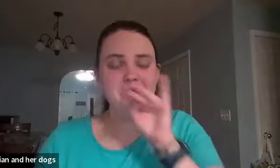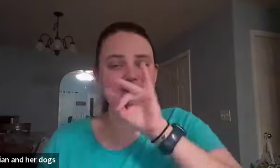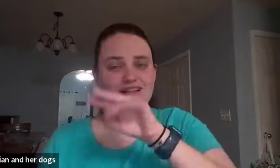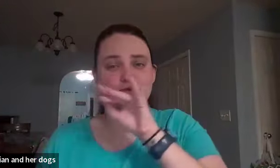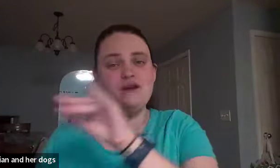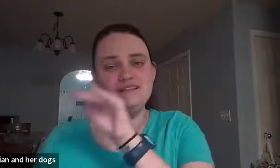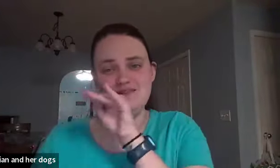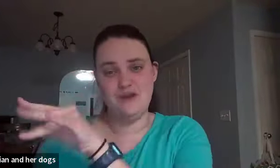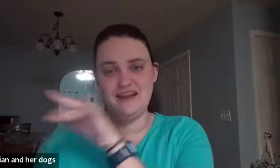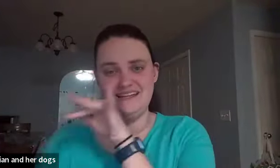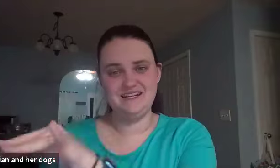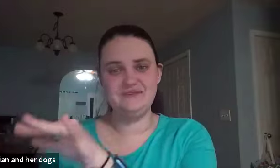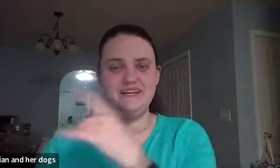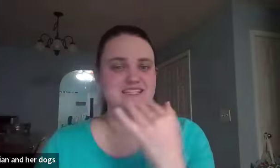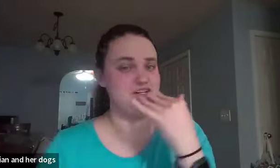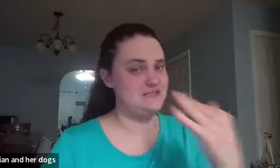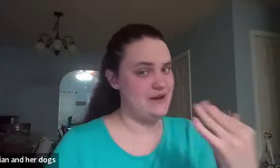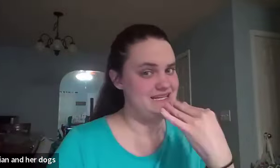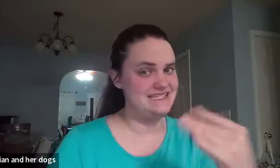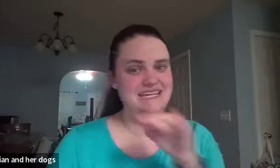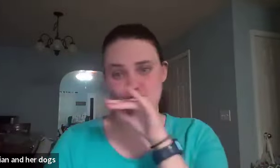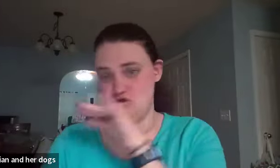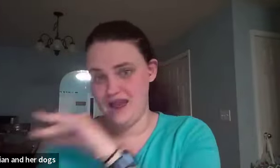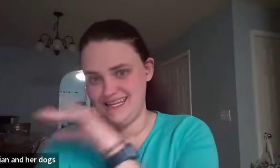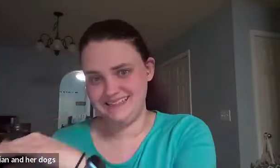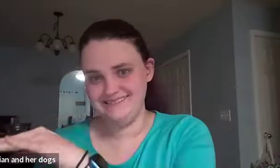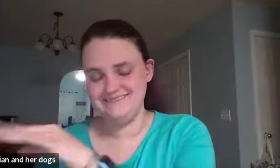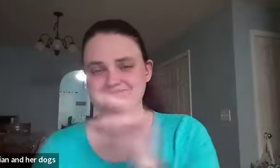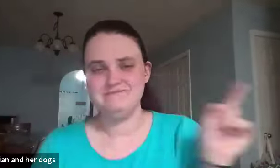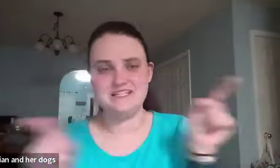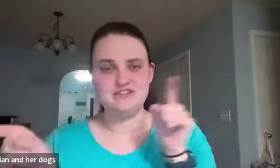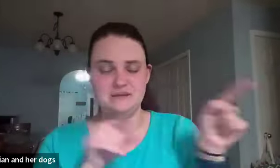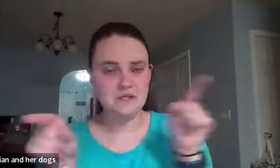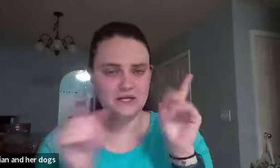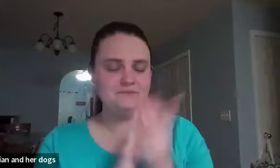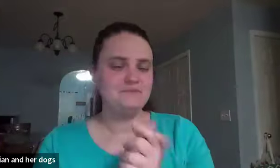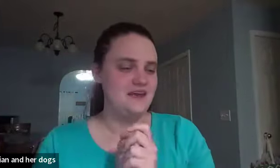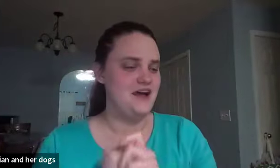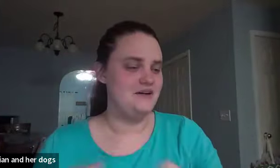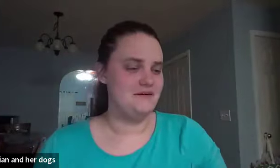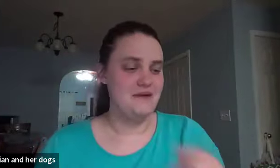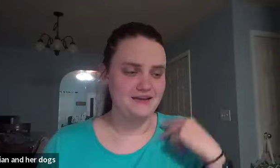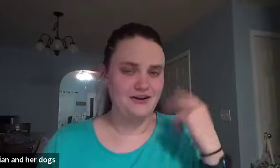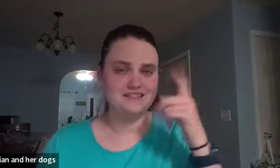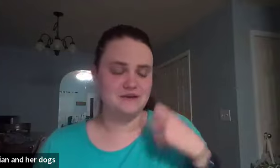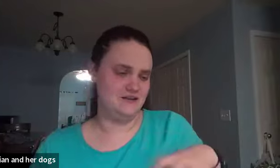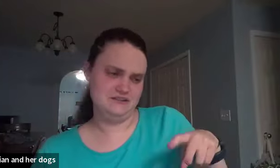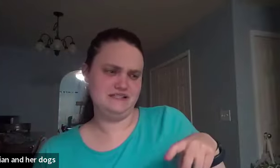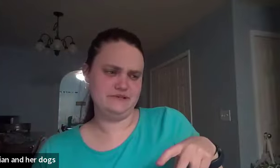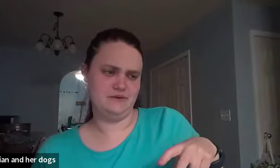But yeah, so we always have dragon here because of our spicy and dragon because they're similar. But I cracked up when I looked because I was like,